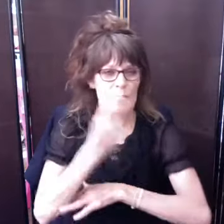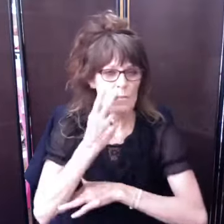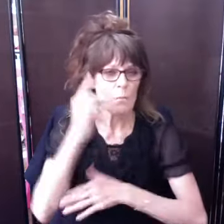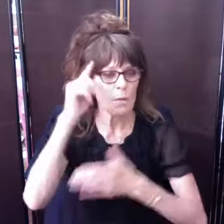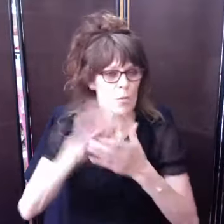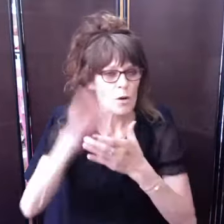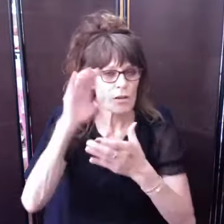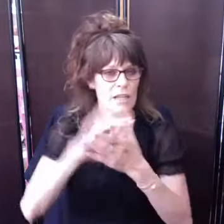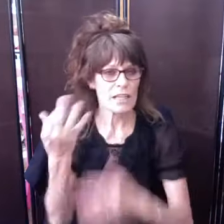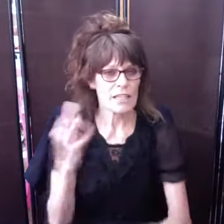my sobriety date.